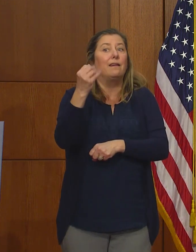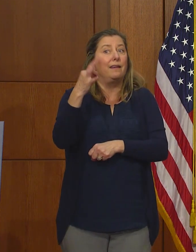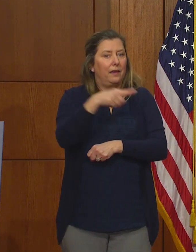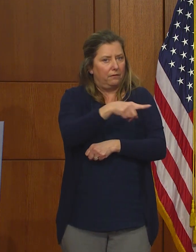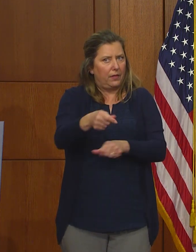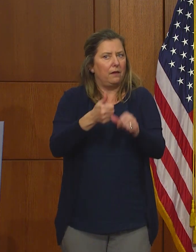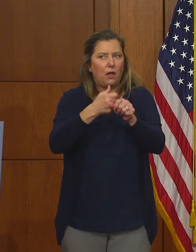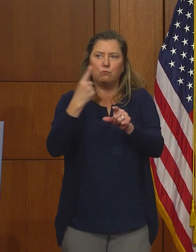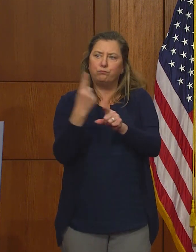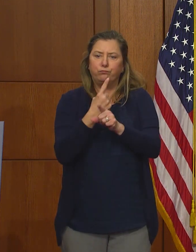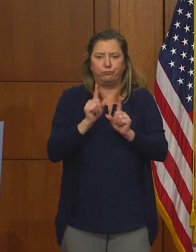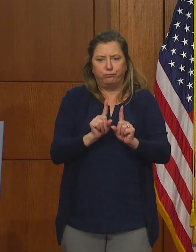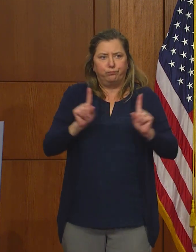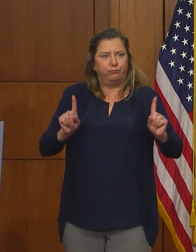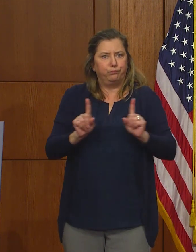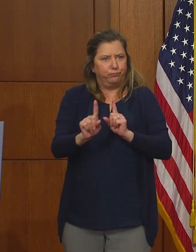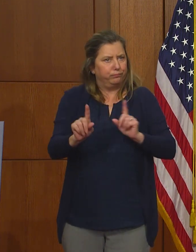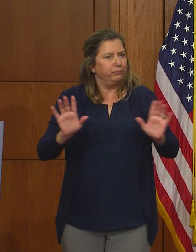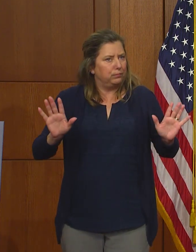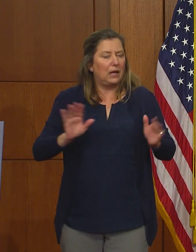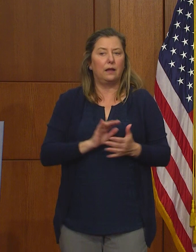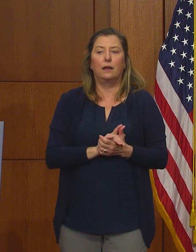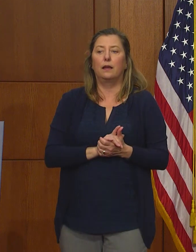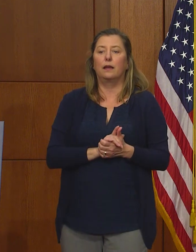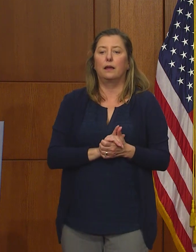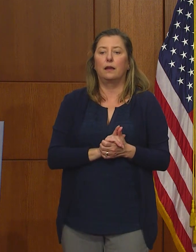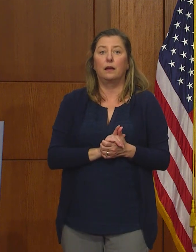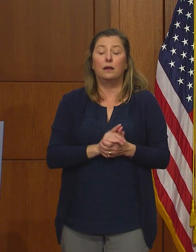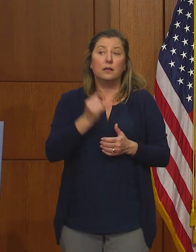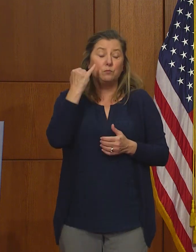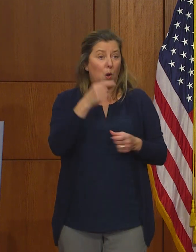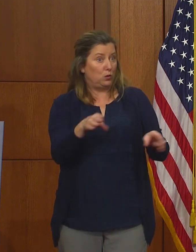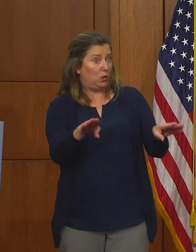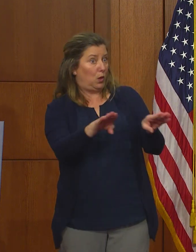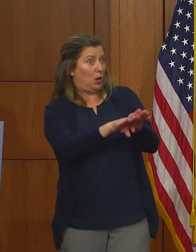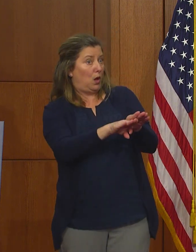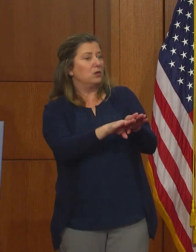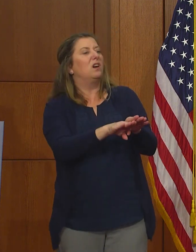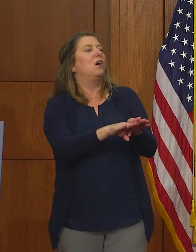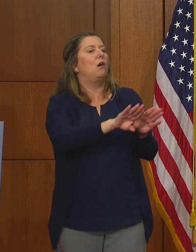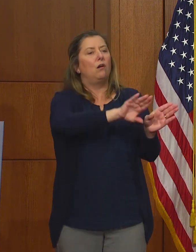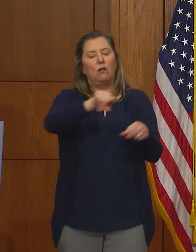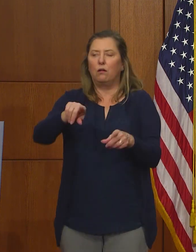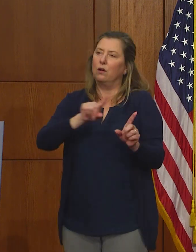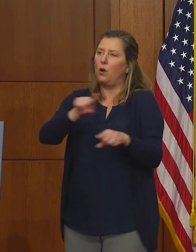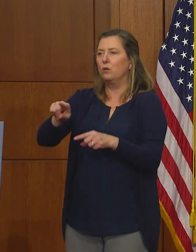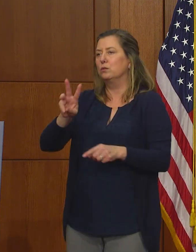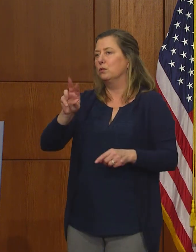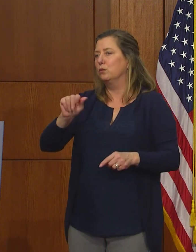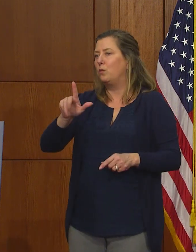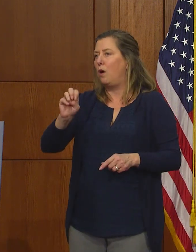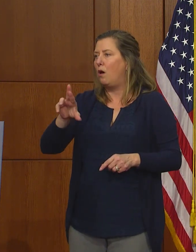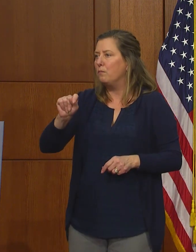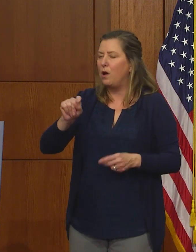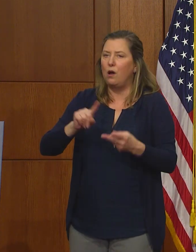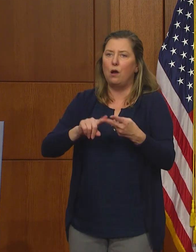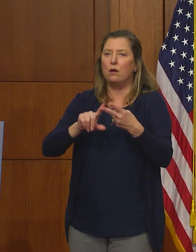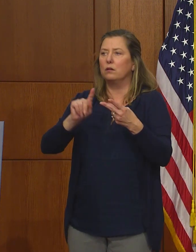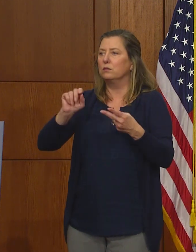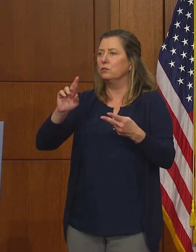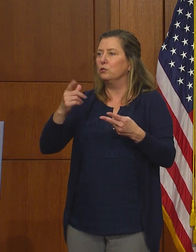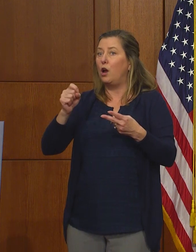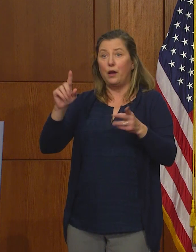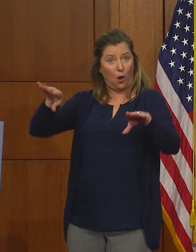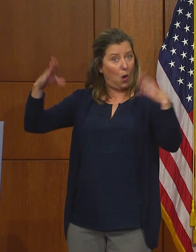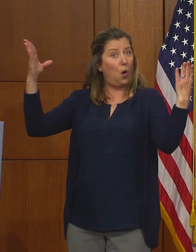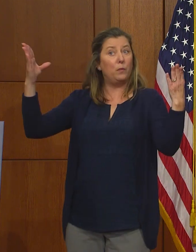by responsible social distancing. If that store was closed, you might then go to Walmart or Target, which remain open, and